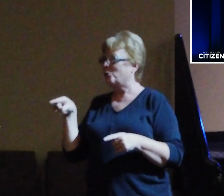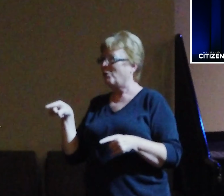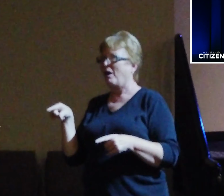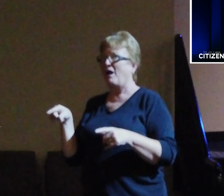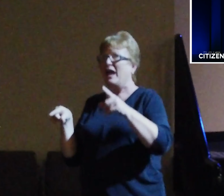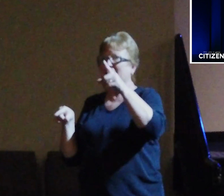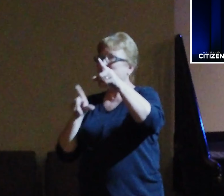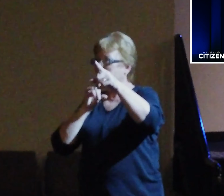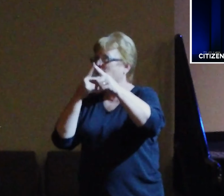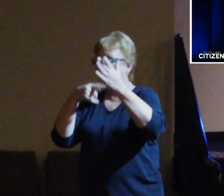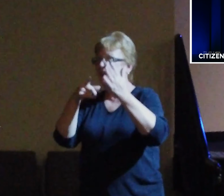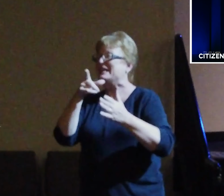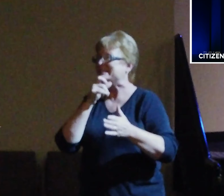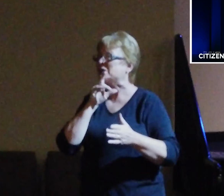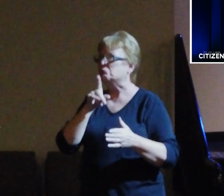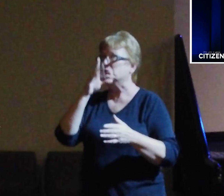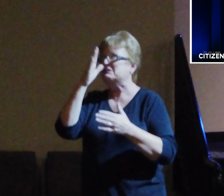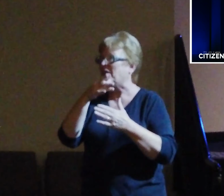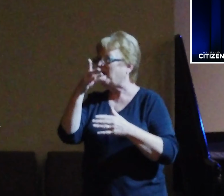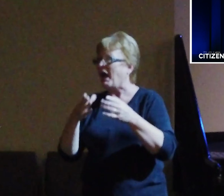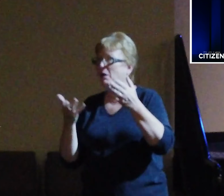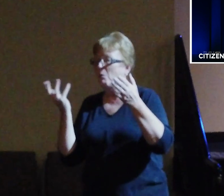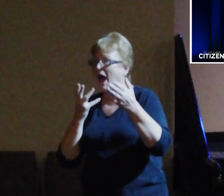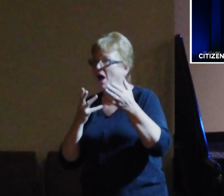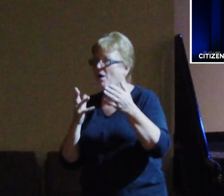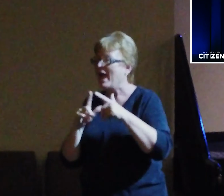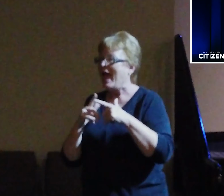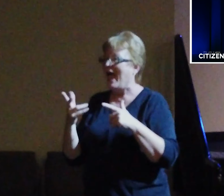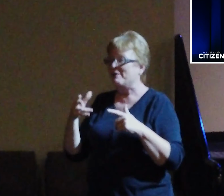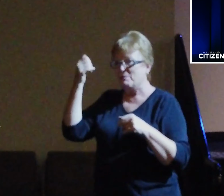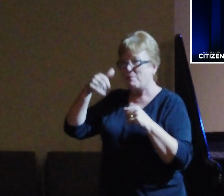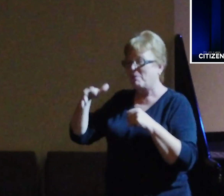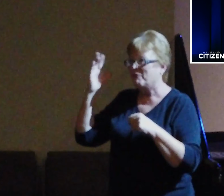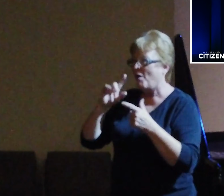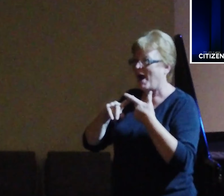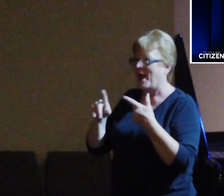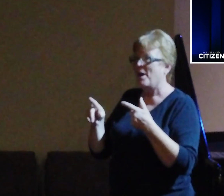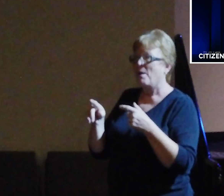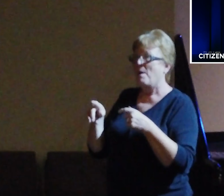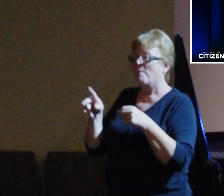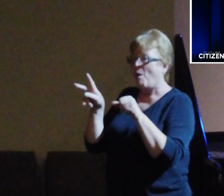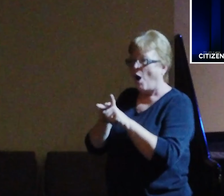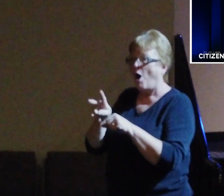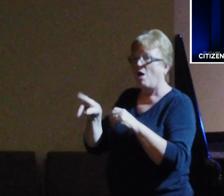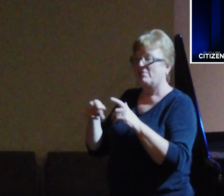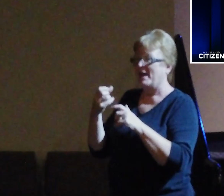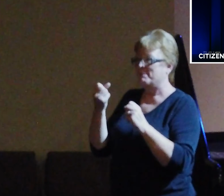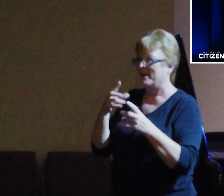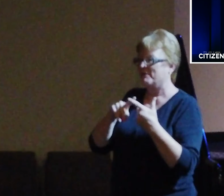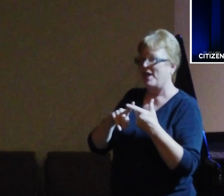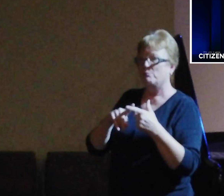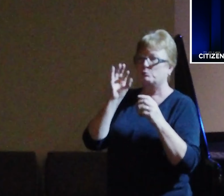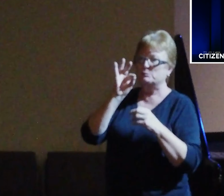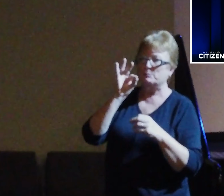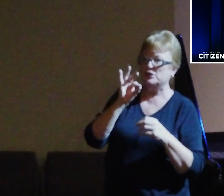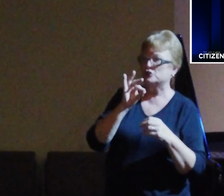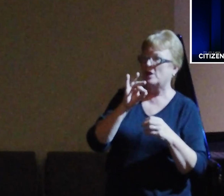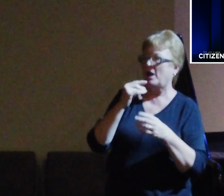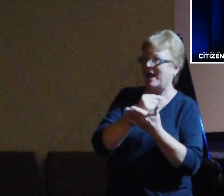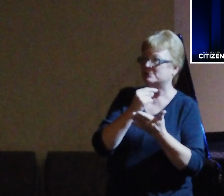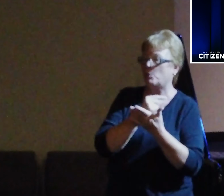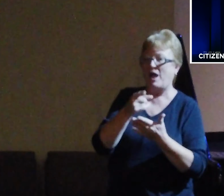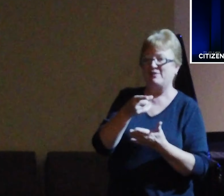And in Acts chapter five, Peter and the apostles were arrested for preaching the gospel. And they're thrown in public prison by the high priest.